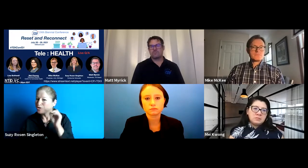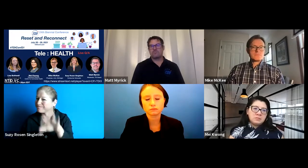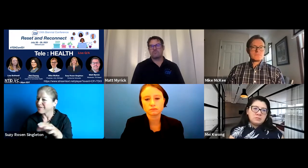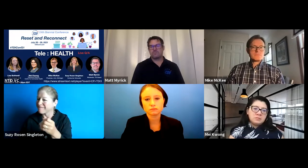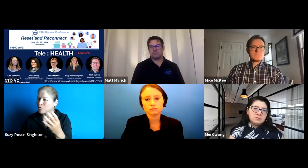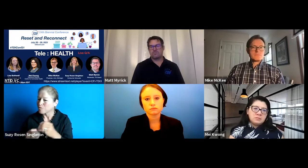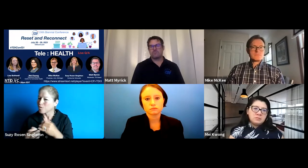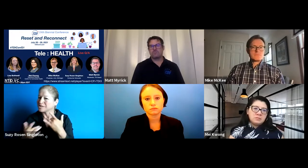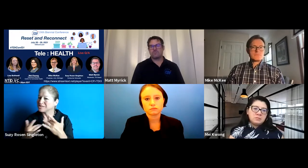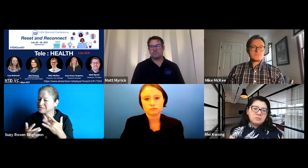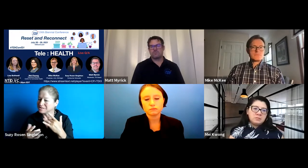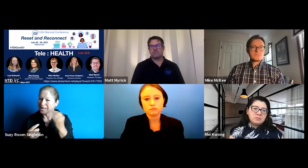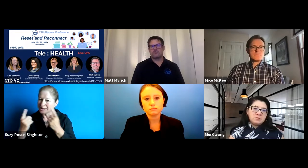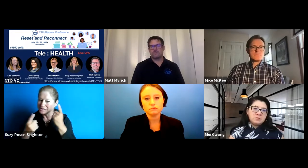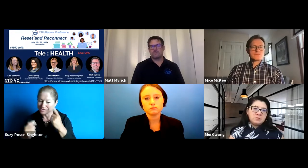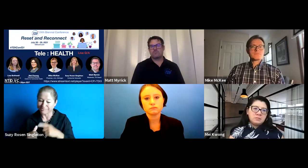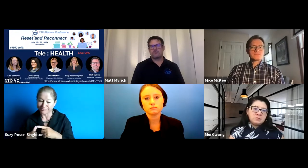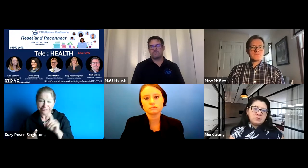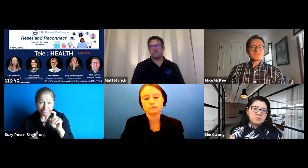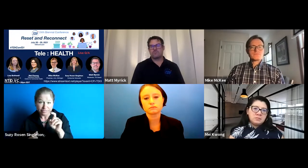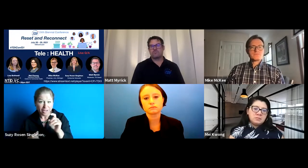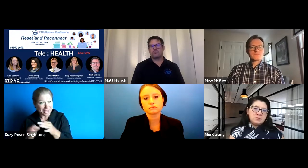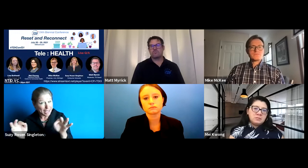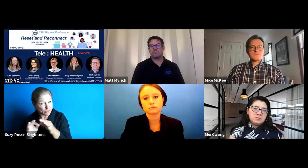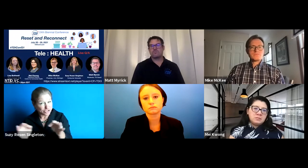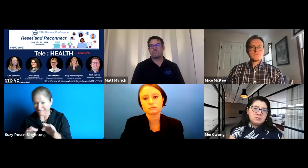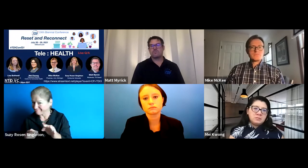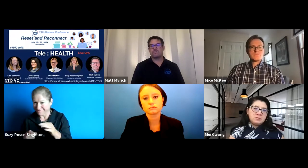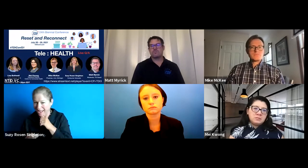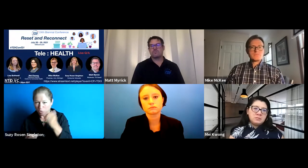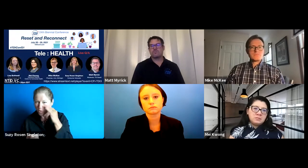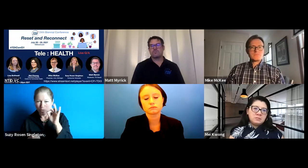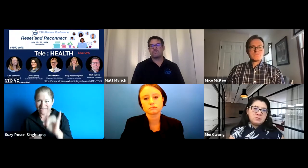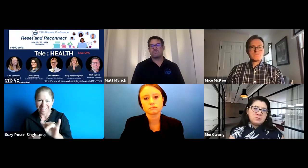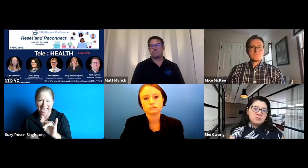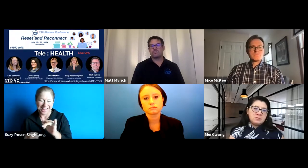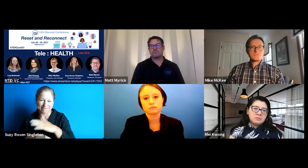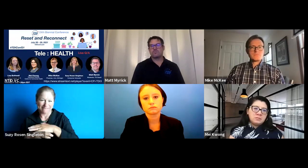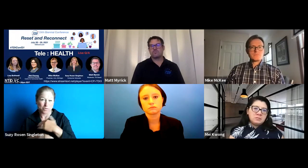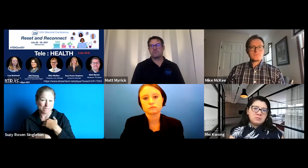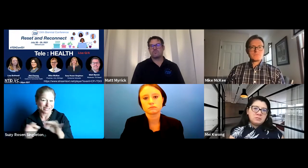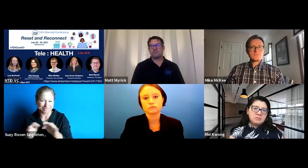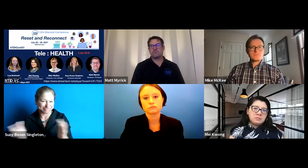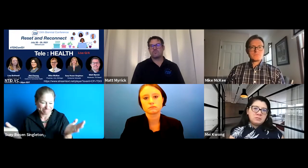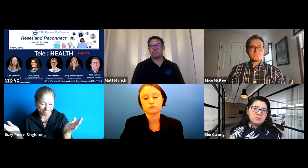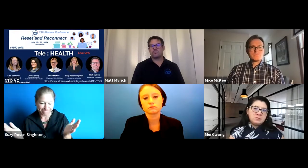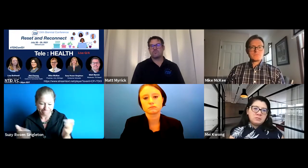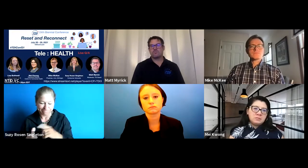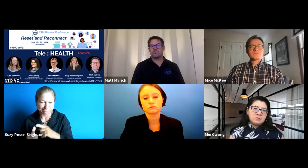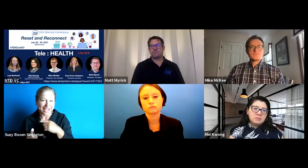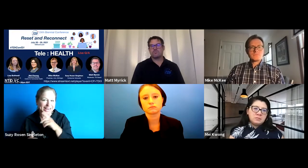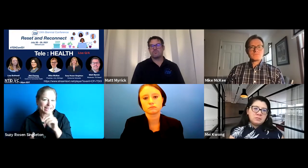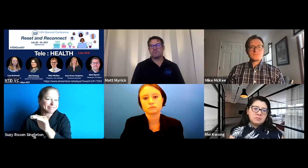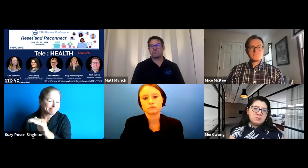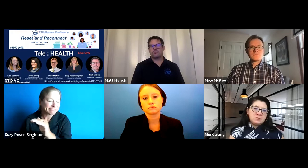kind of success story with you, but I also wanted to mention a few other concerns and considerations. I don't know whether that